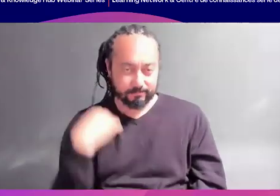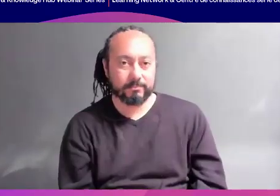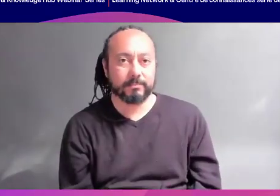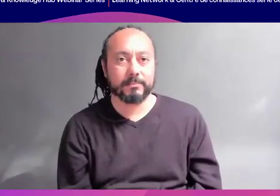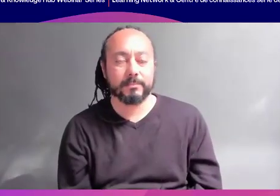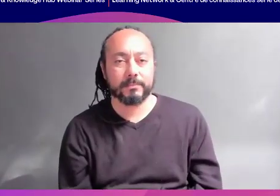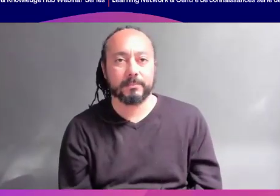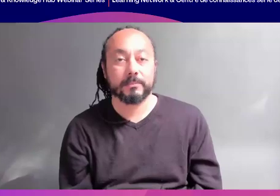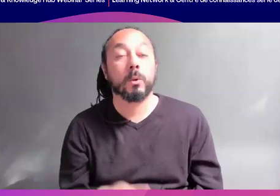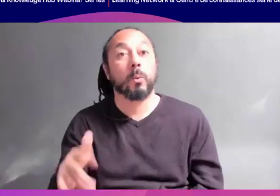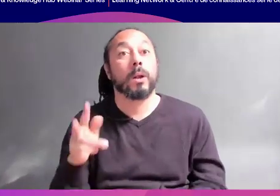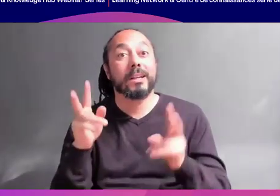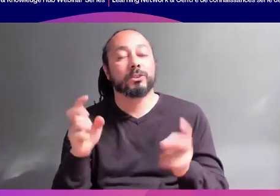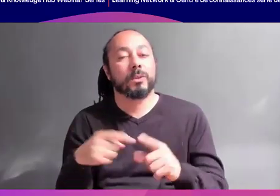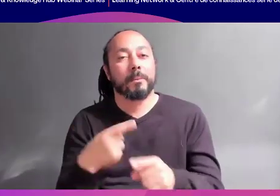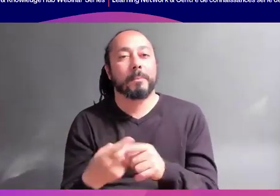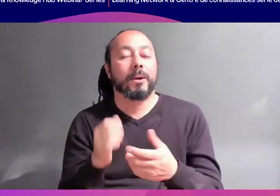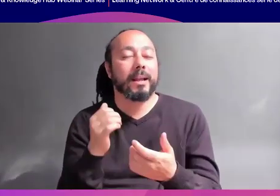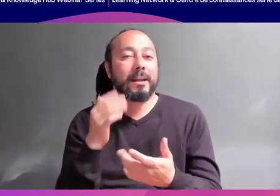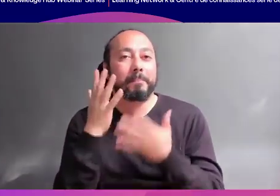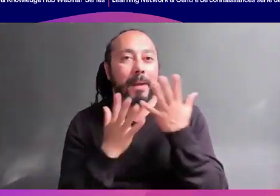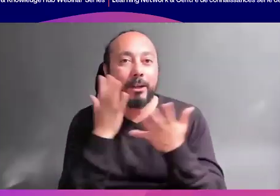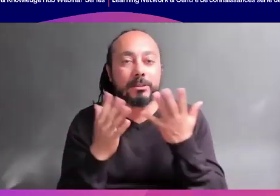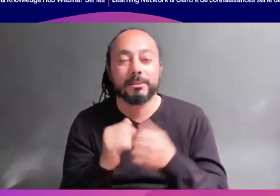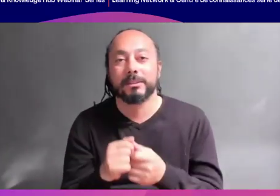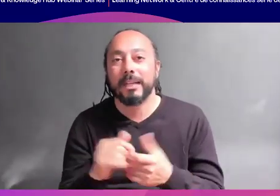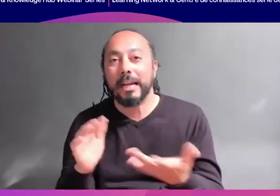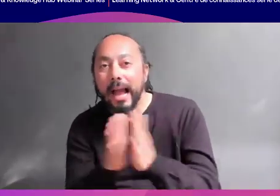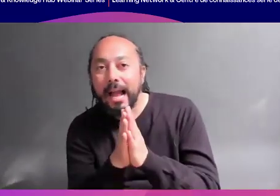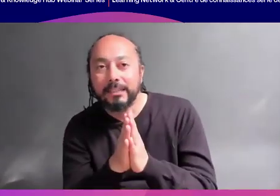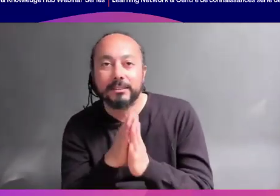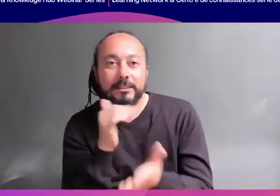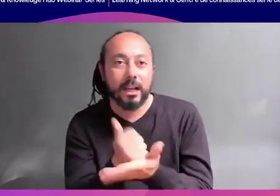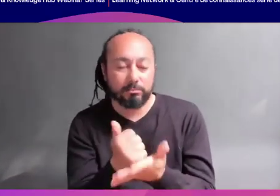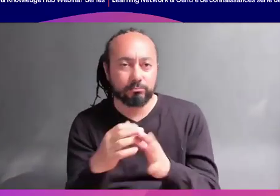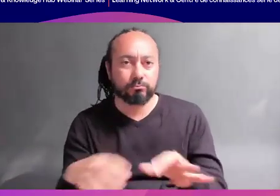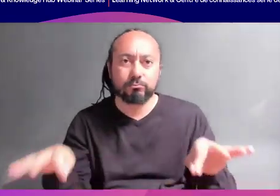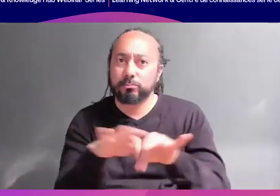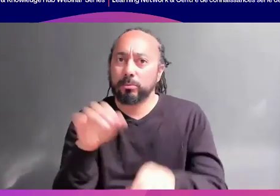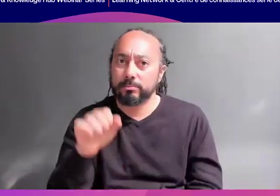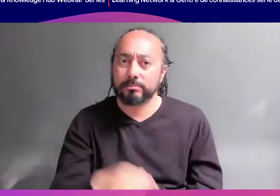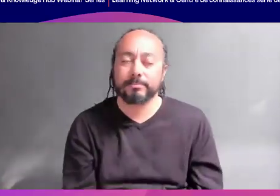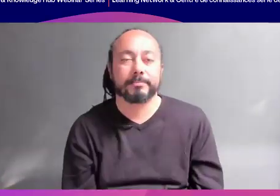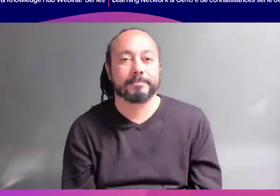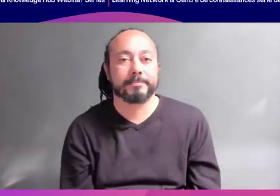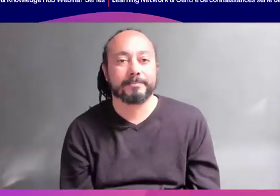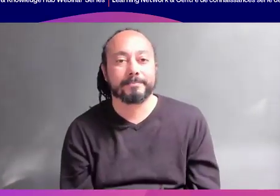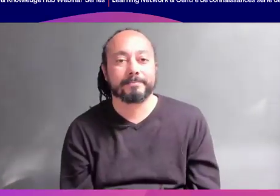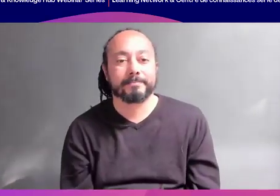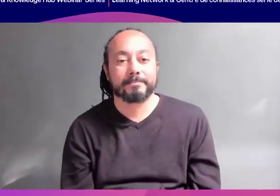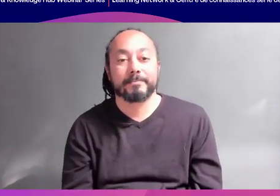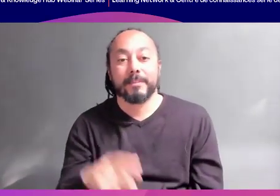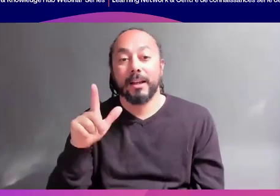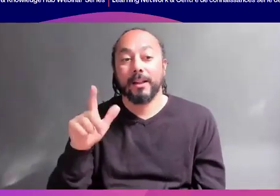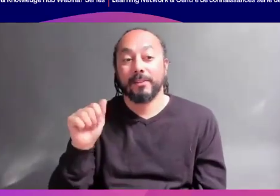embarrassment about asking and how do you provide that support is so important. Now, Leanne and Lana, you're